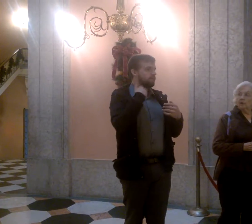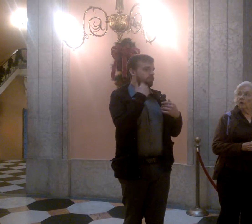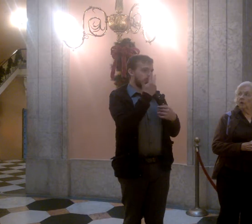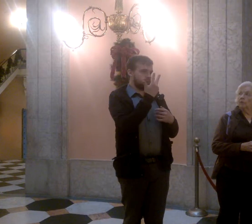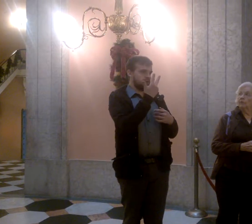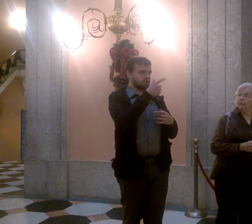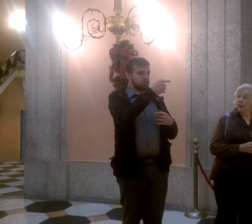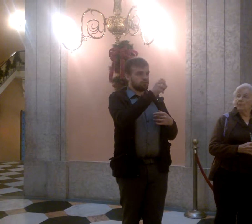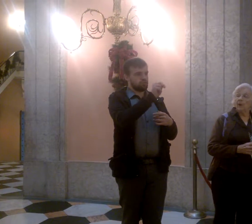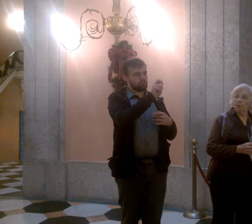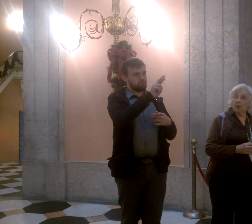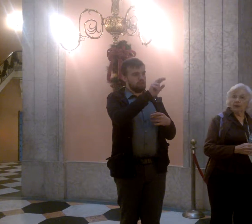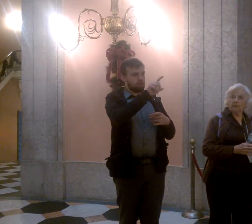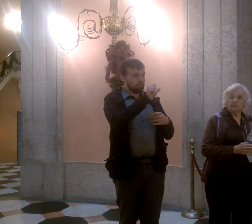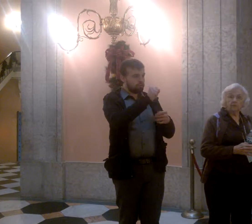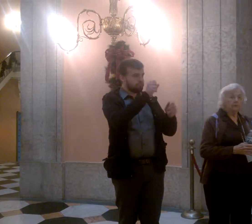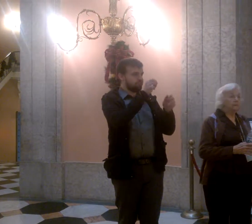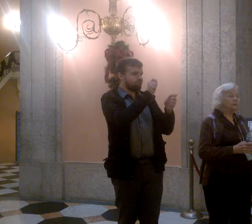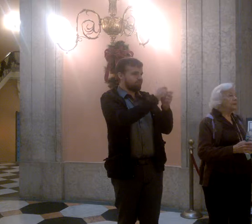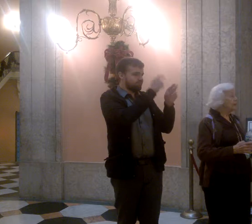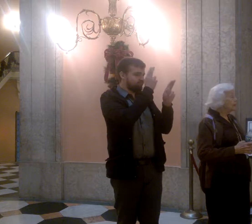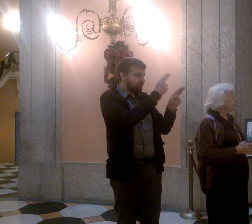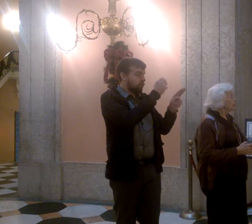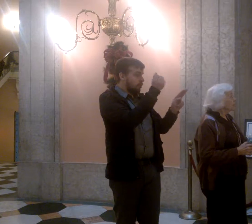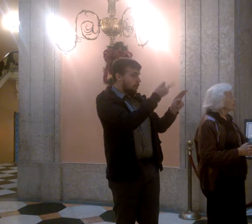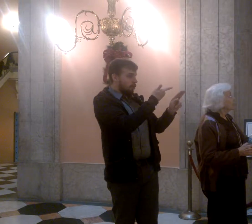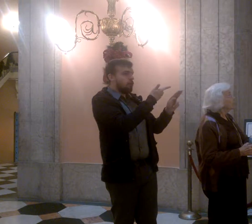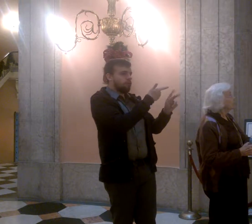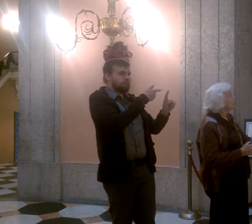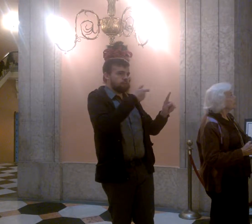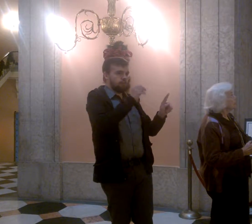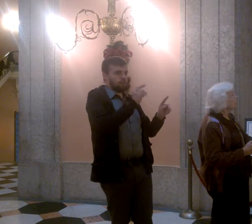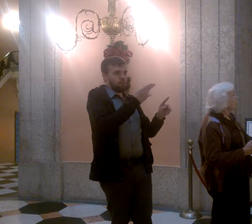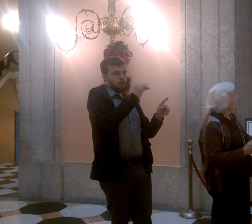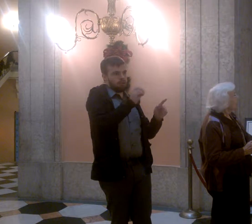And they are all from Ohio.